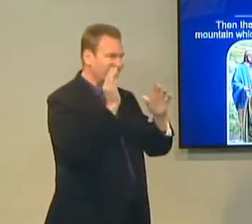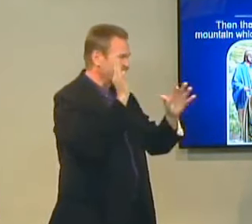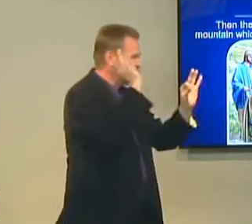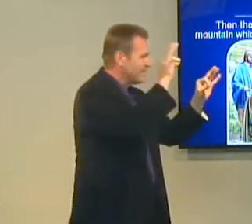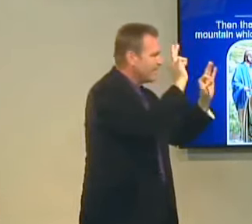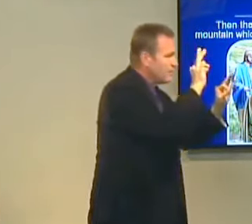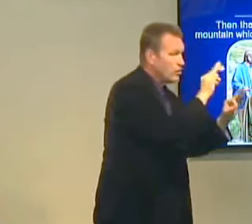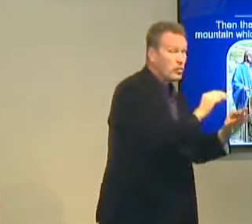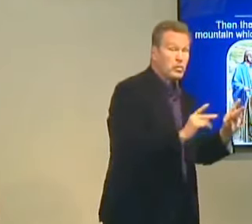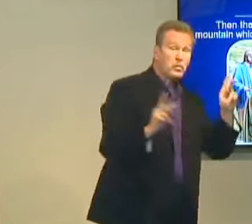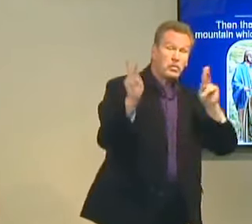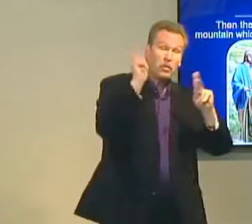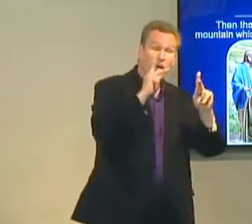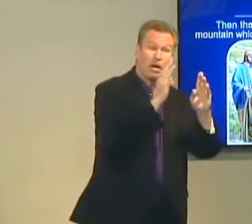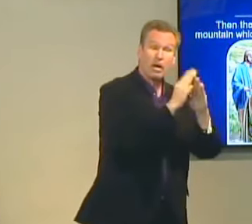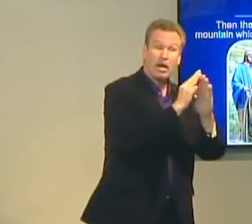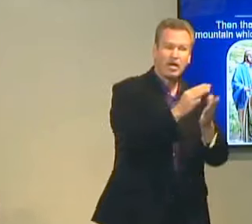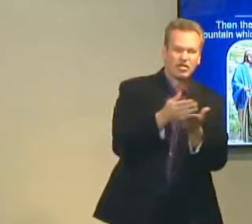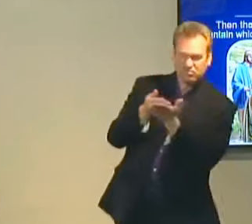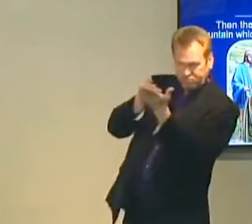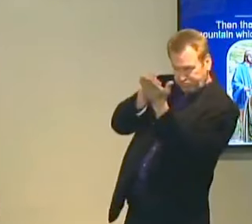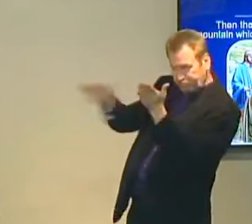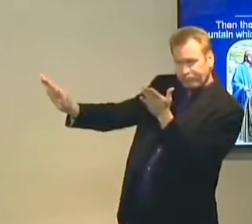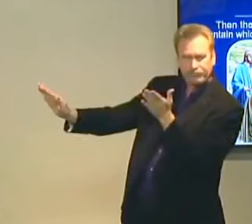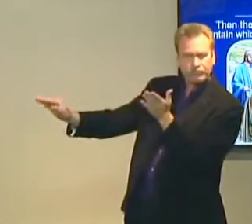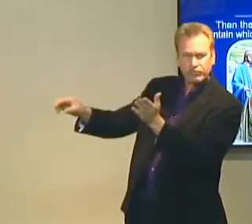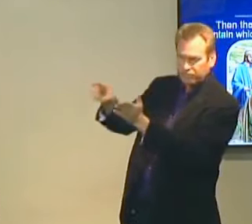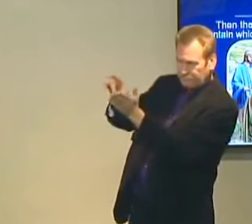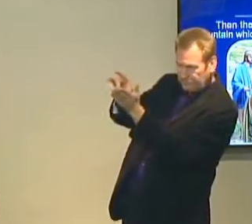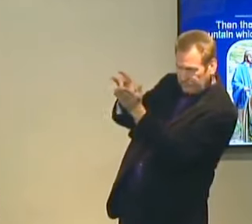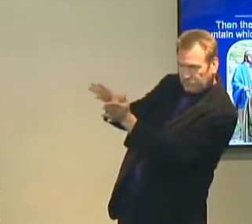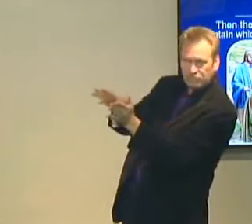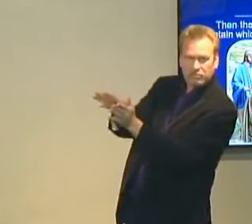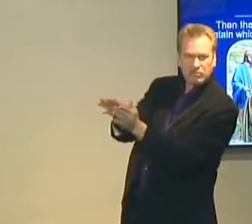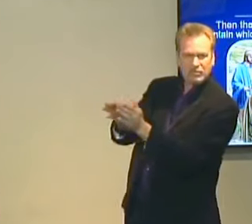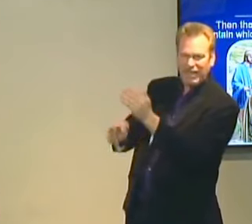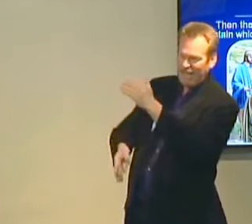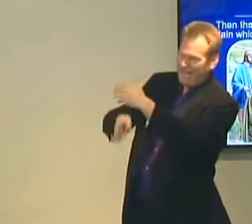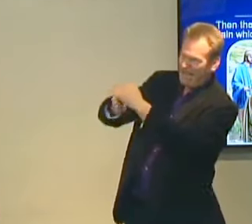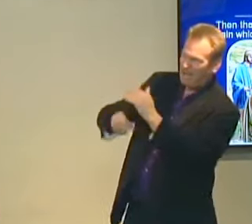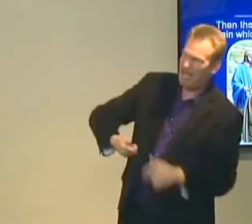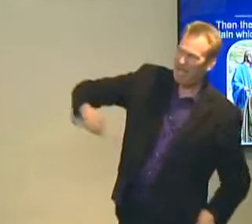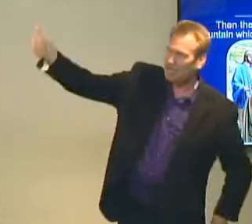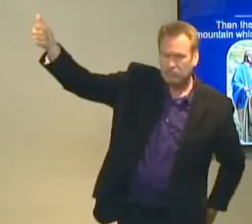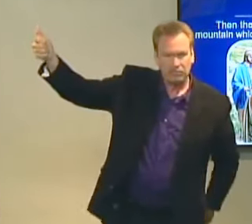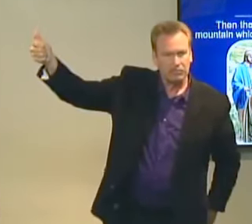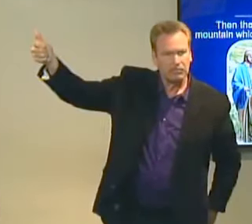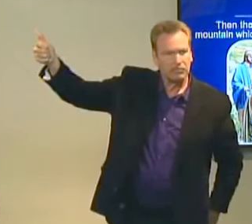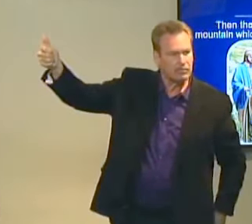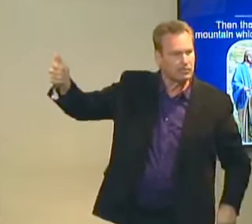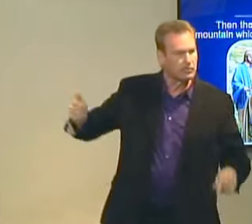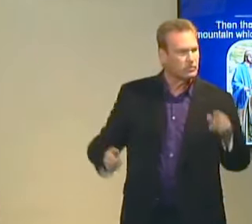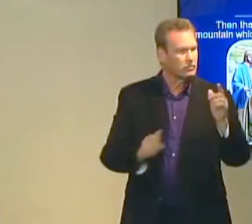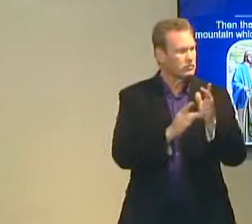In he did go back. To Nazareth. preach. But the people. Denied him. They threw him out. They rejected